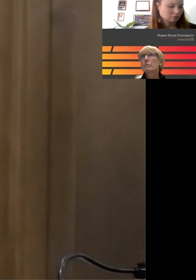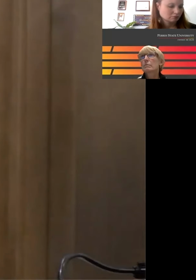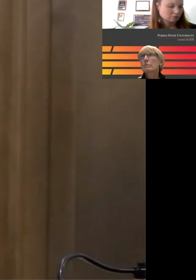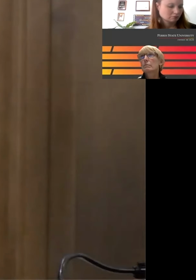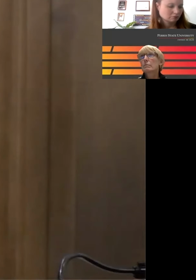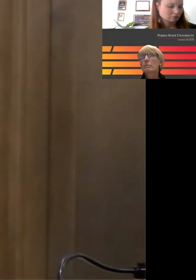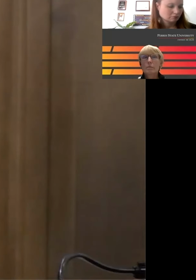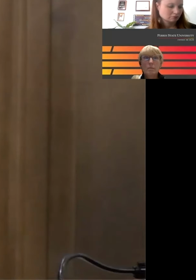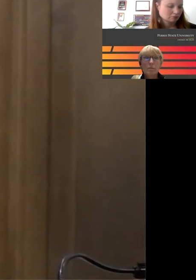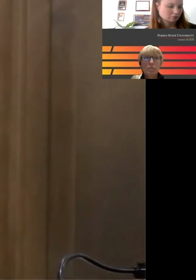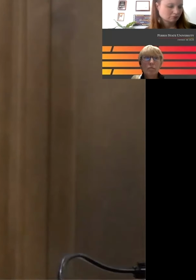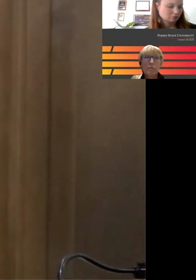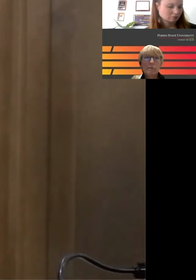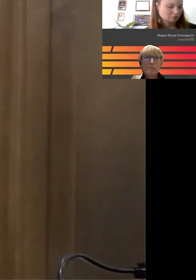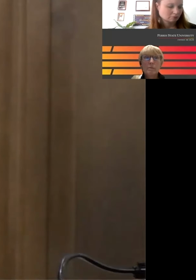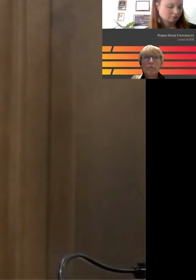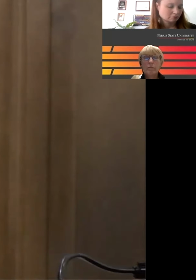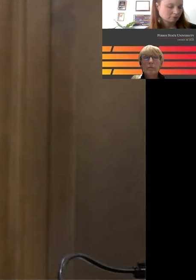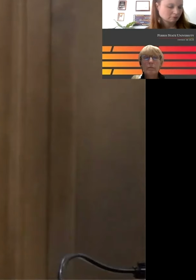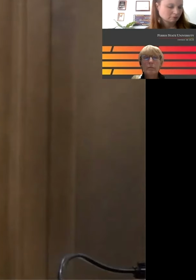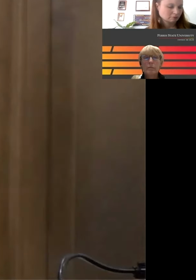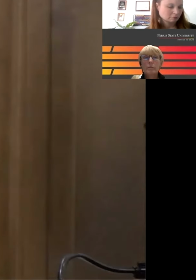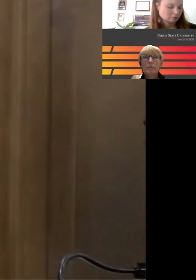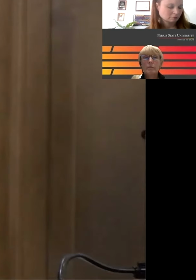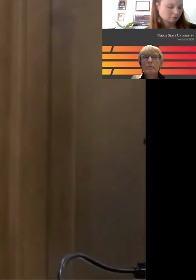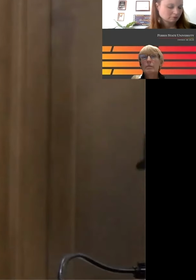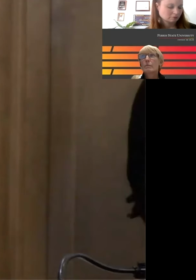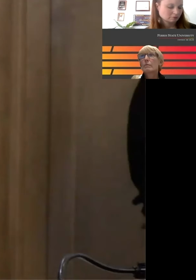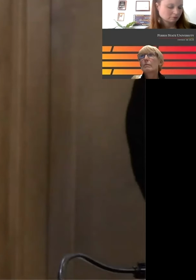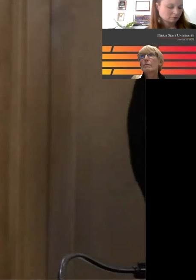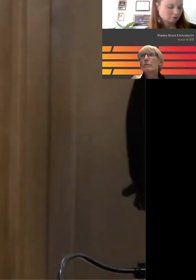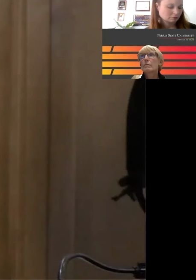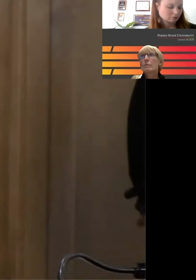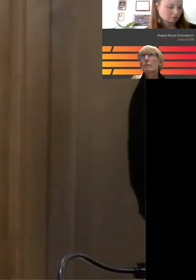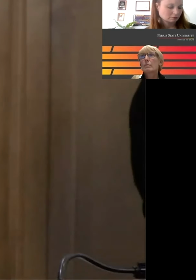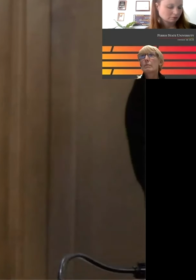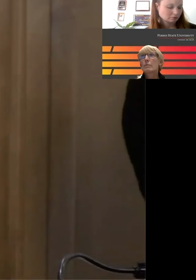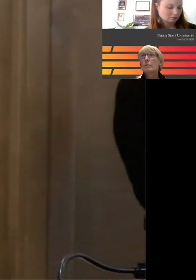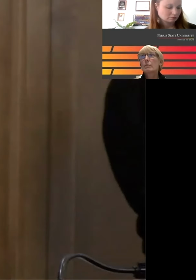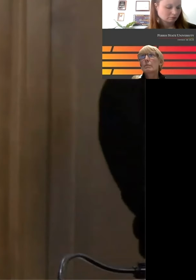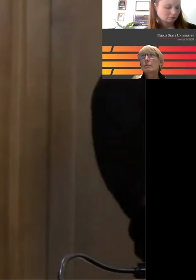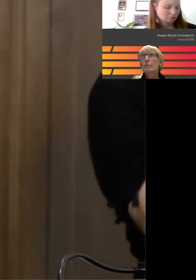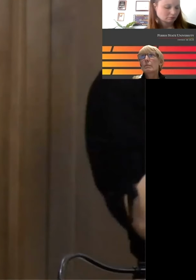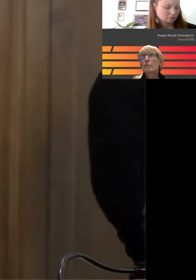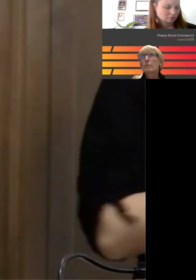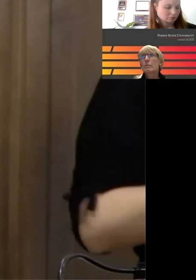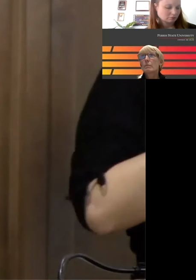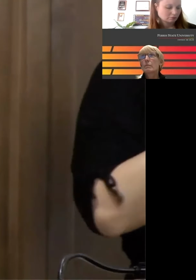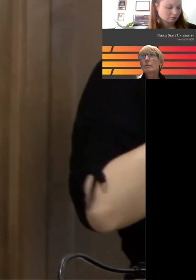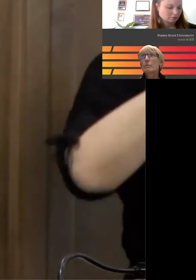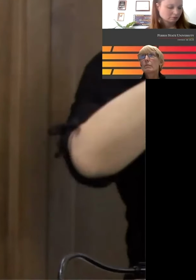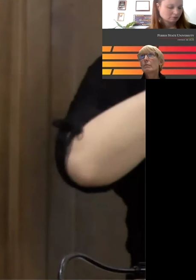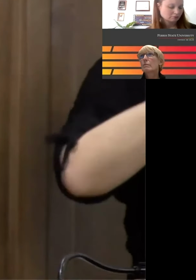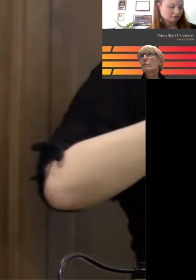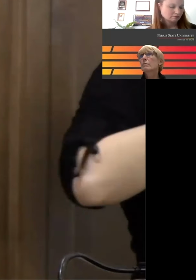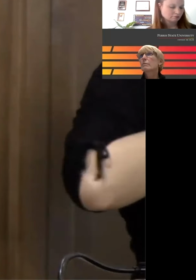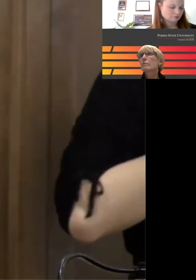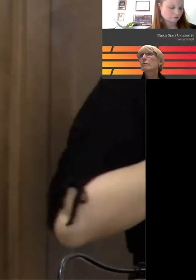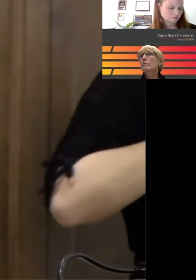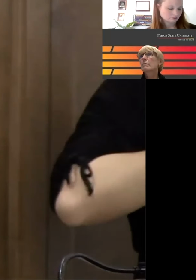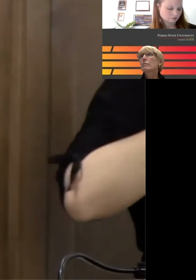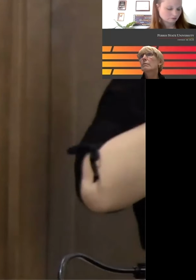United States of America, is protesting against the same race prejudice that I have described in my own